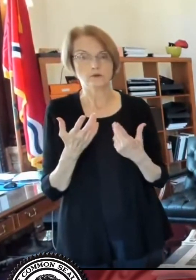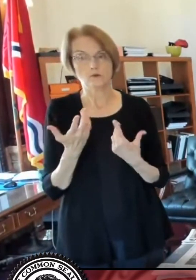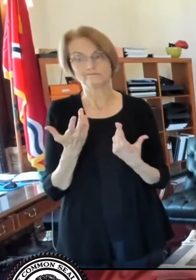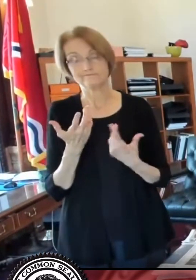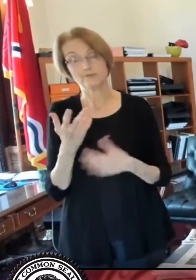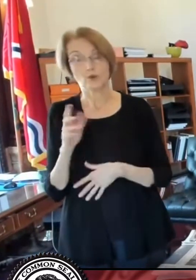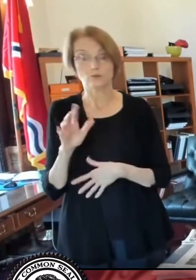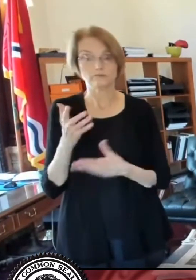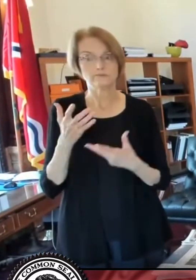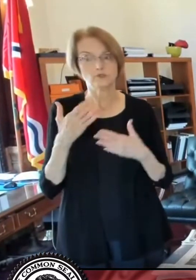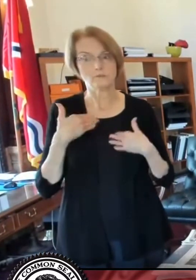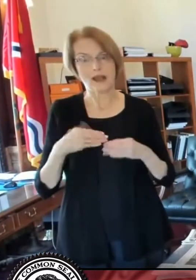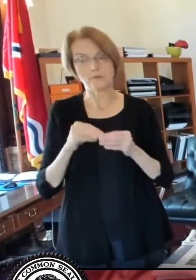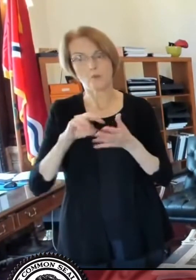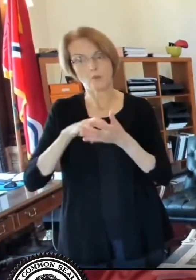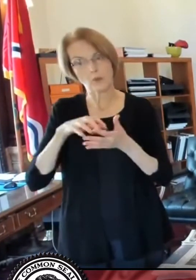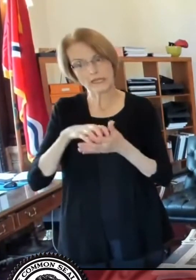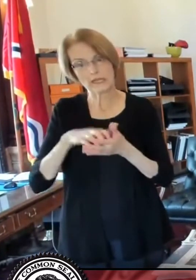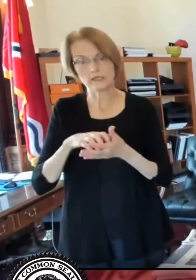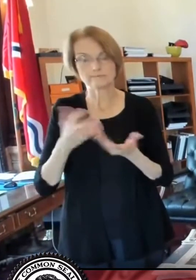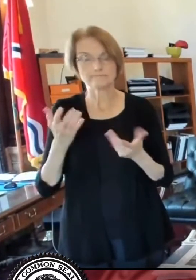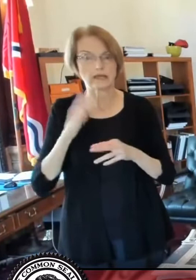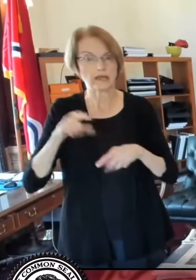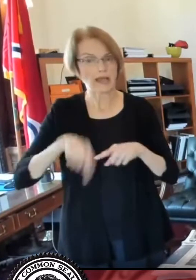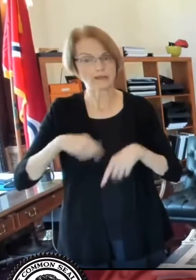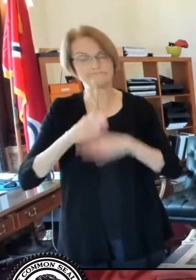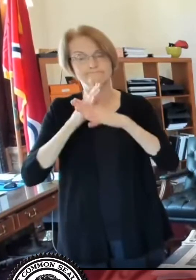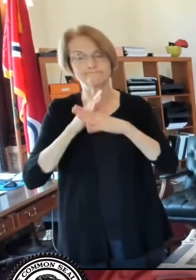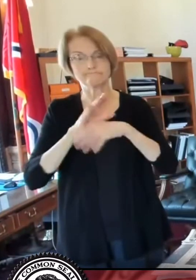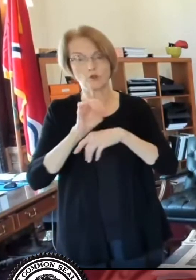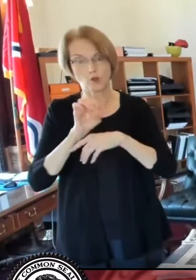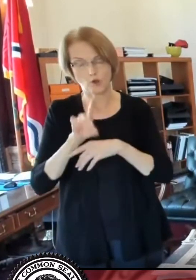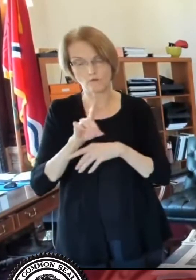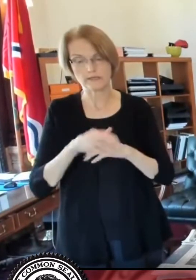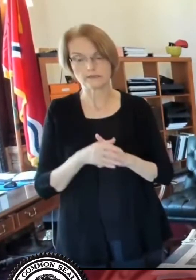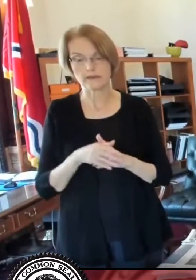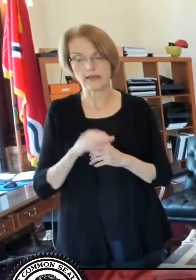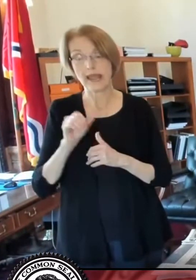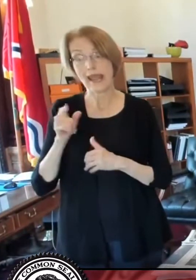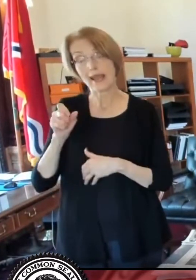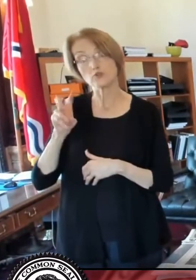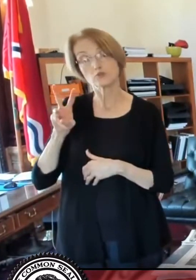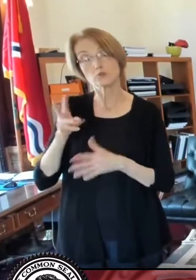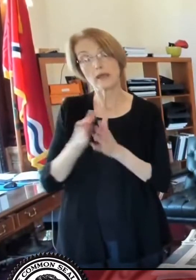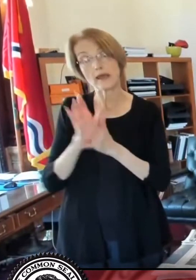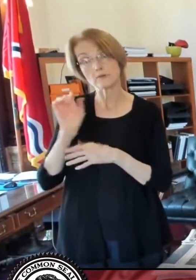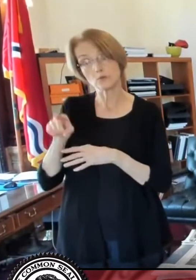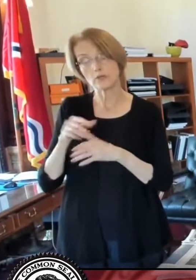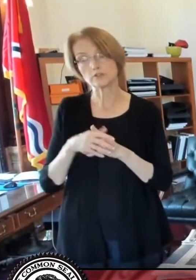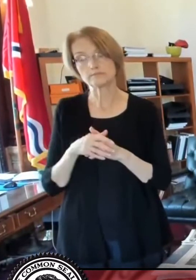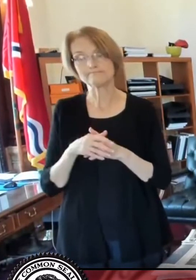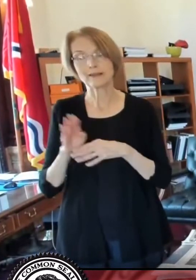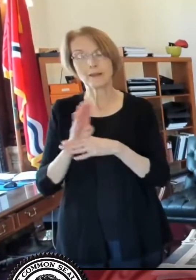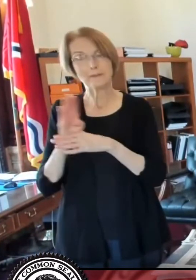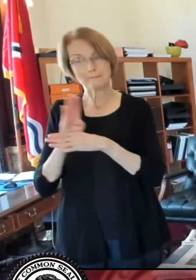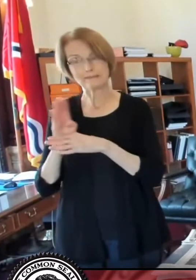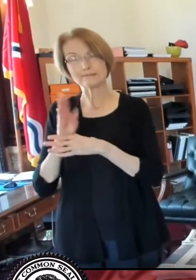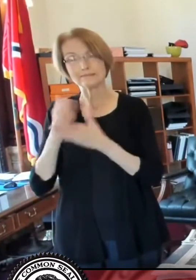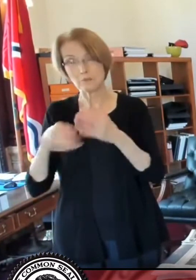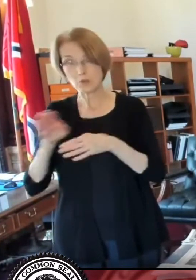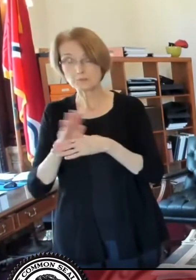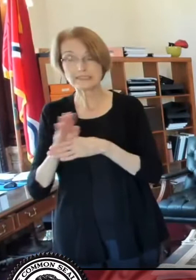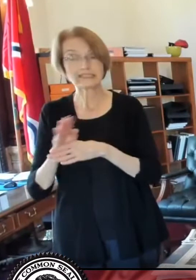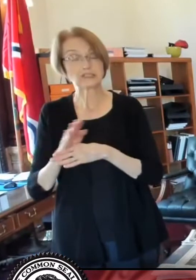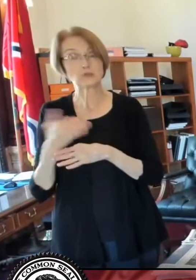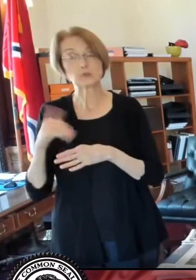COVID. So. Andrew has a question about businesses, which you've mentioned, Mayor. Mm-hmm. They have been financially hurt by some of the restrictions.